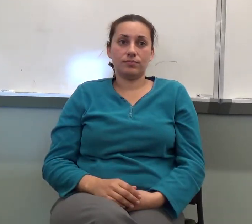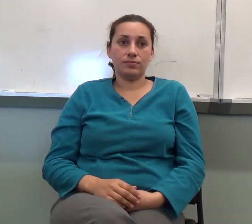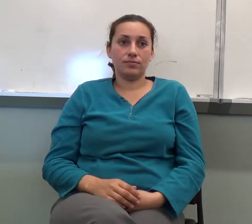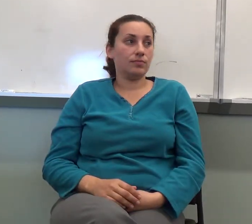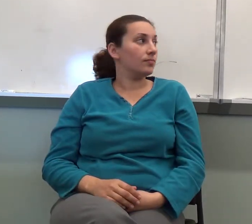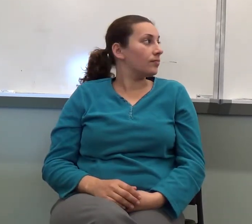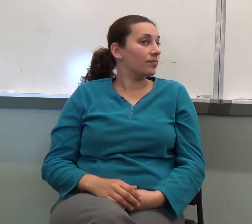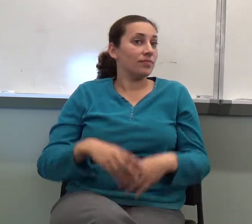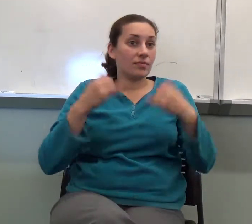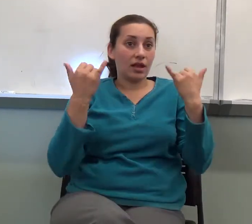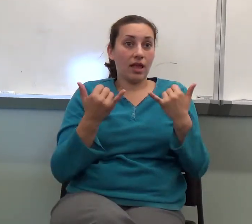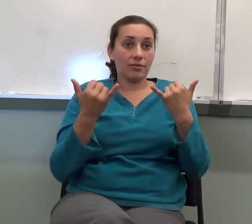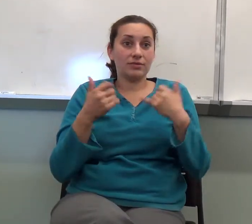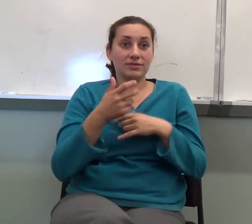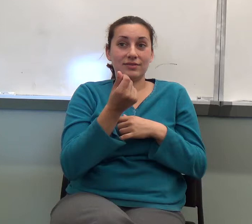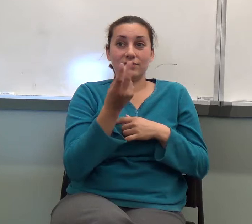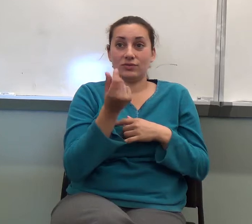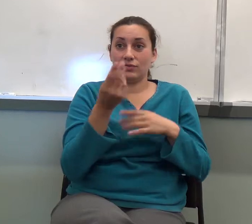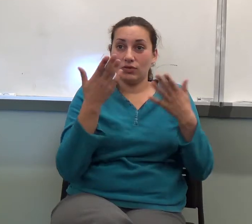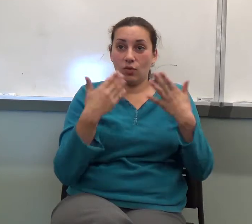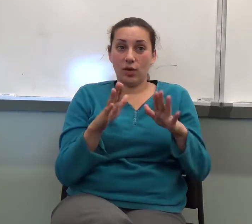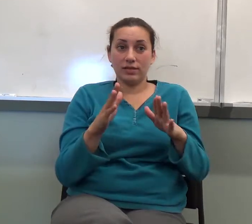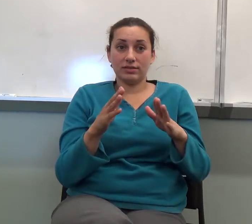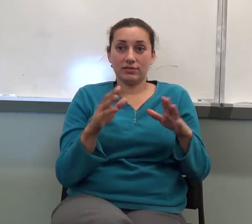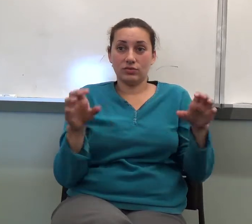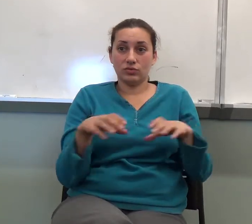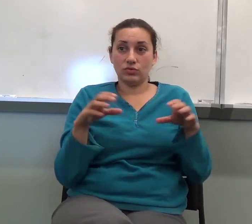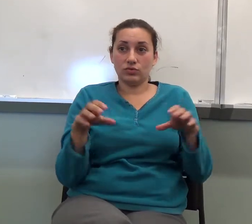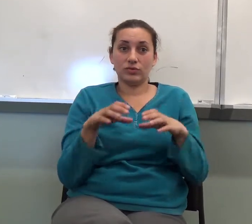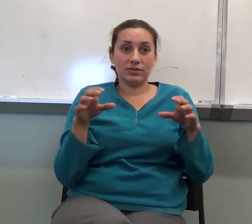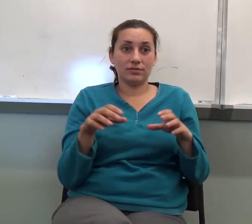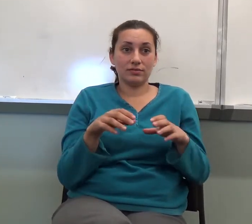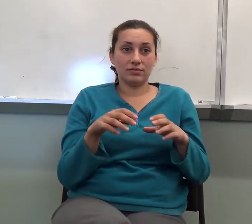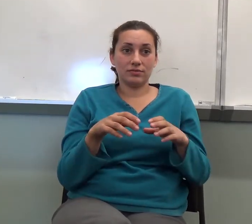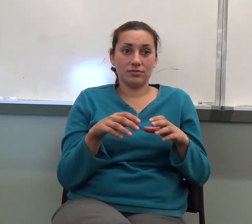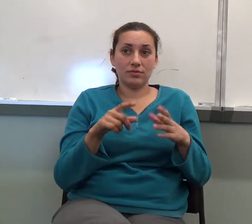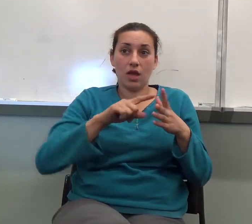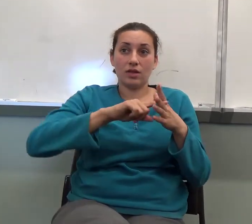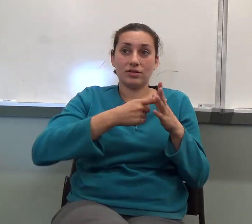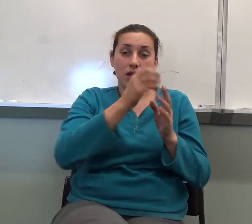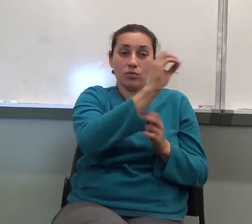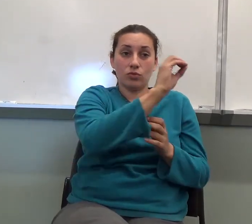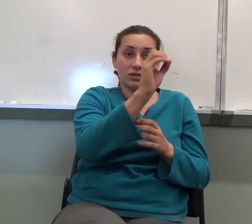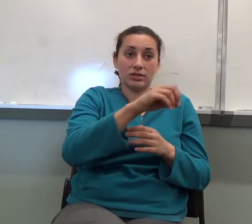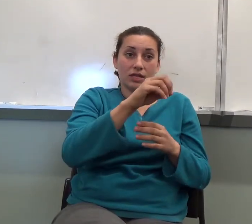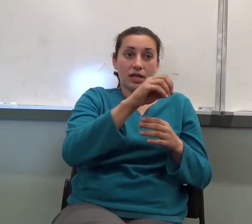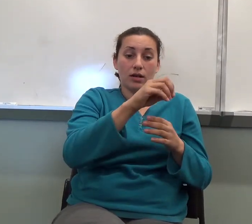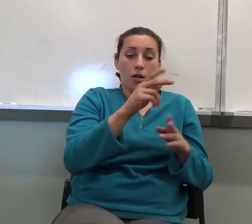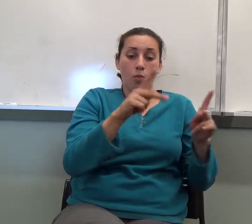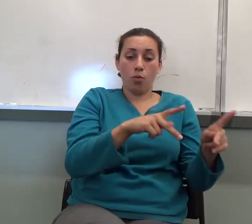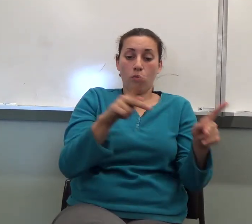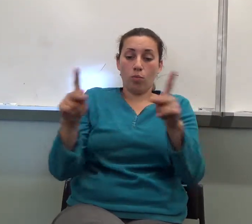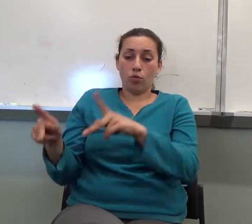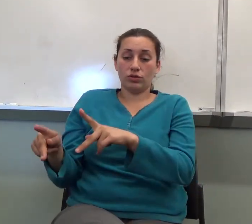Now, there are a couple ways of doing these. We started off with what's called the percent proportion. And the percent proportion looks like